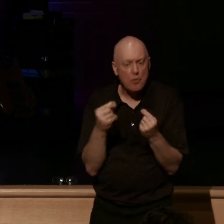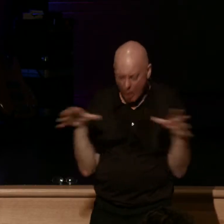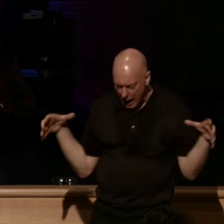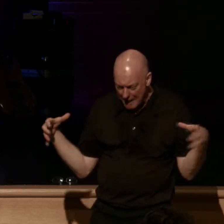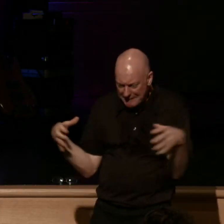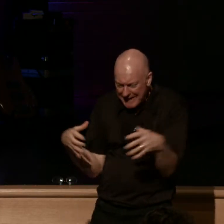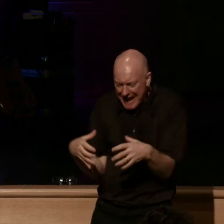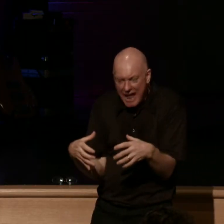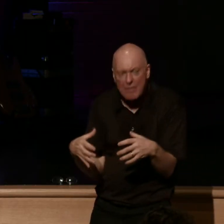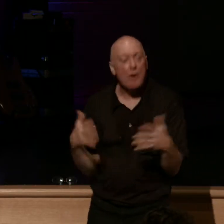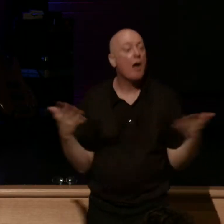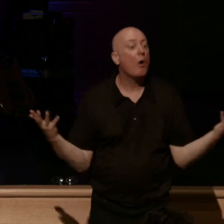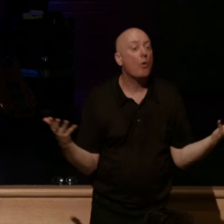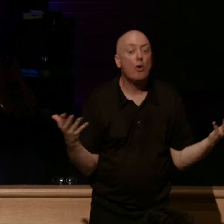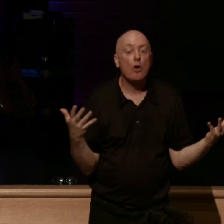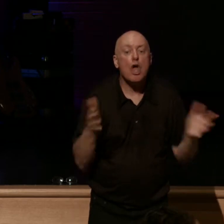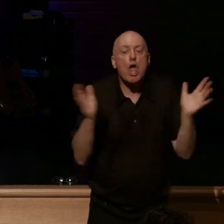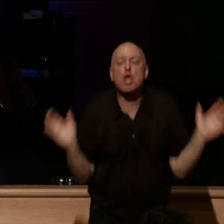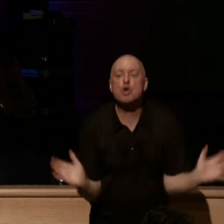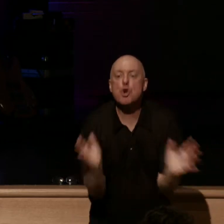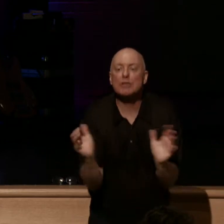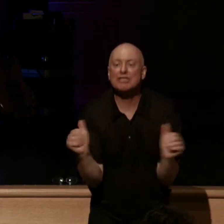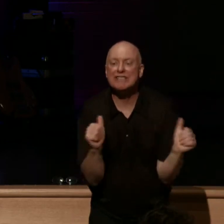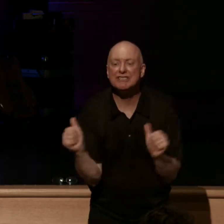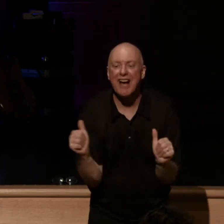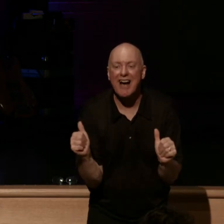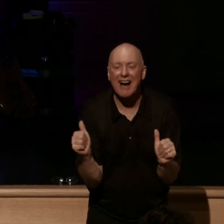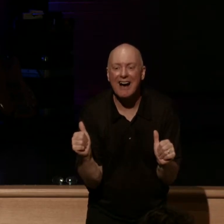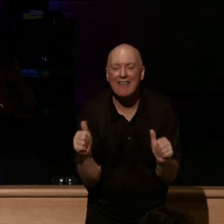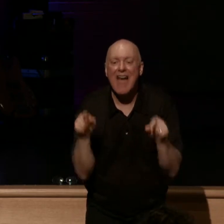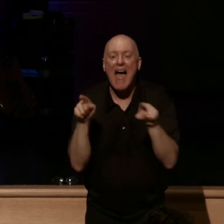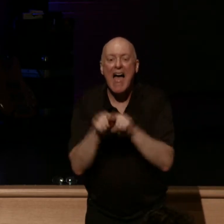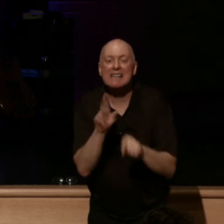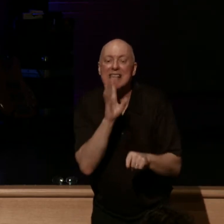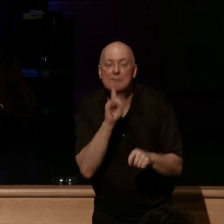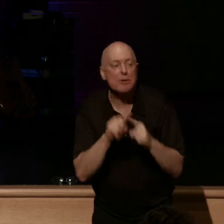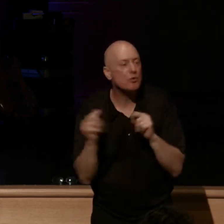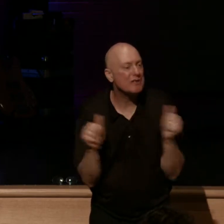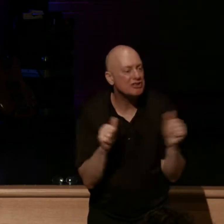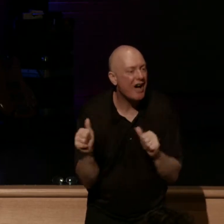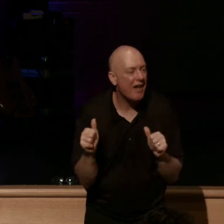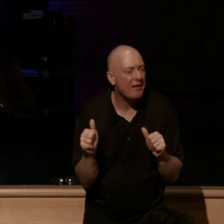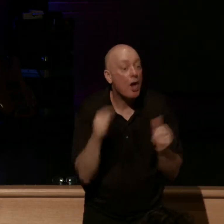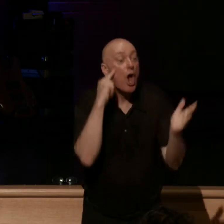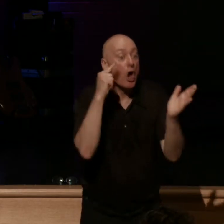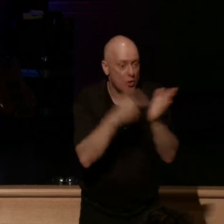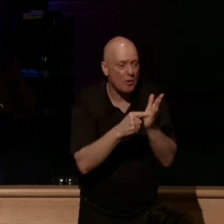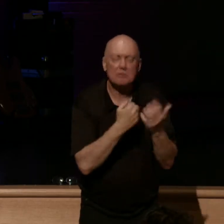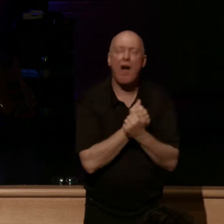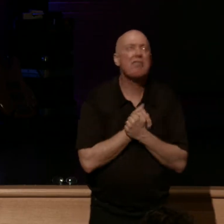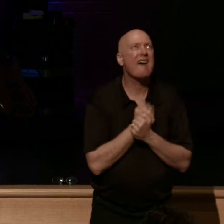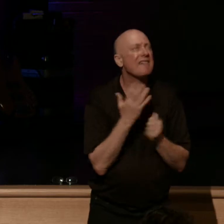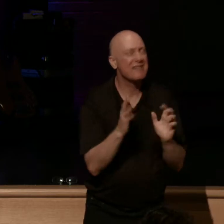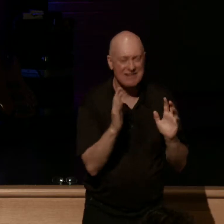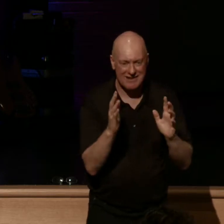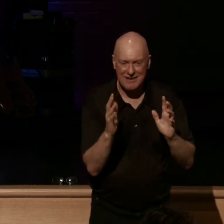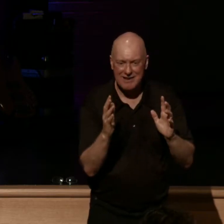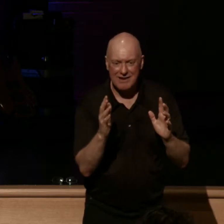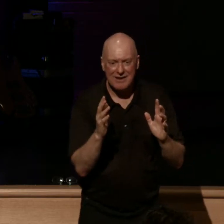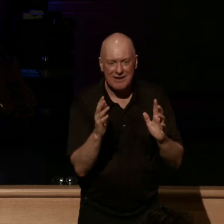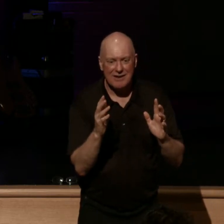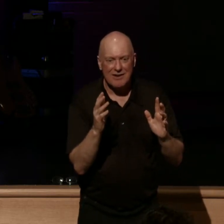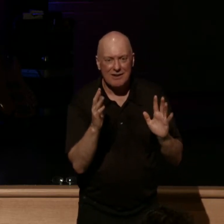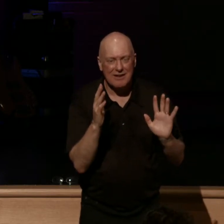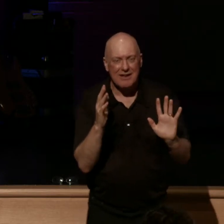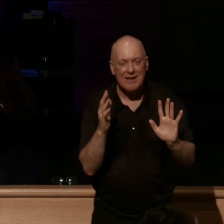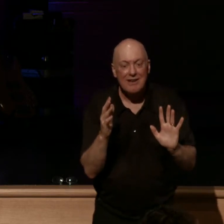together and they encourage one another as they speak to one another. And then notice this, I love this so much. When we see the heart of